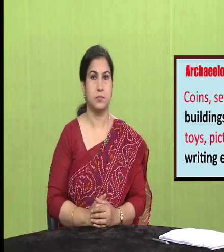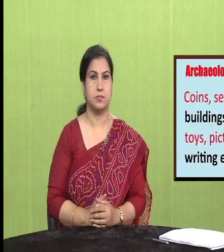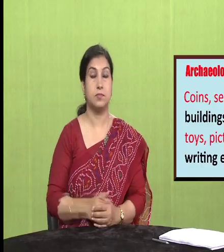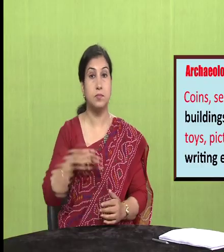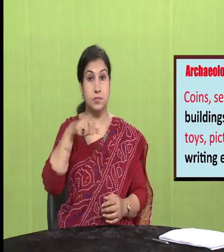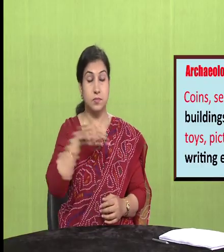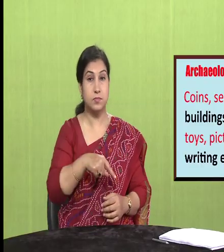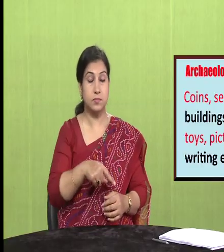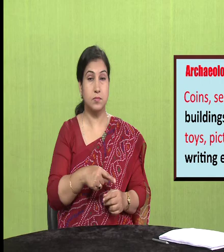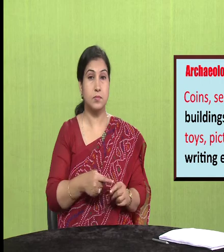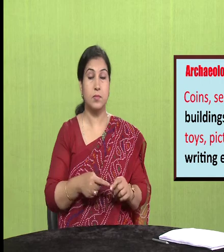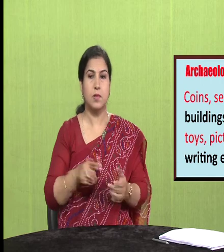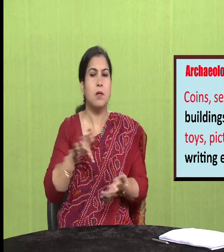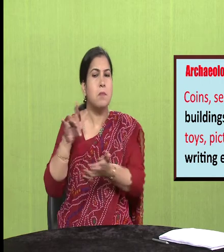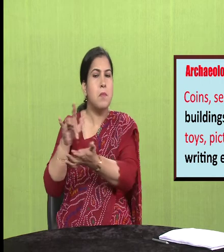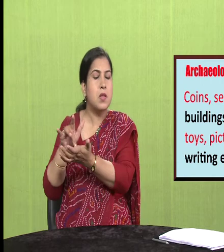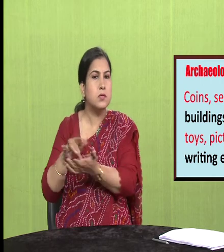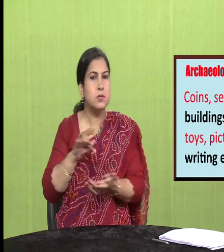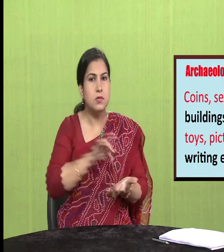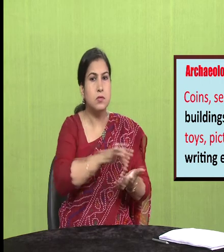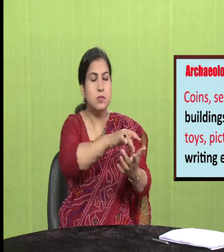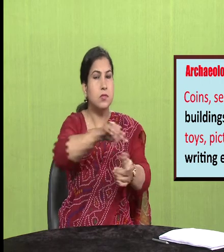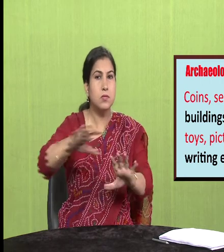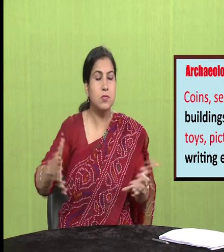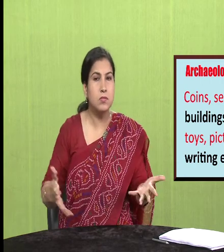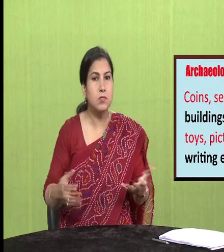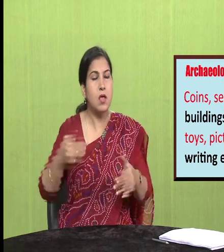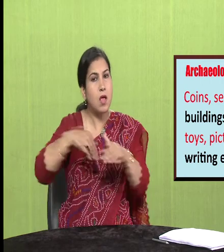Archaeological sources include different types of objects